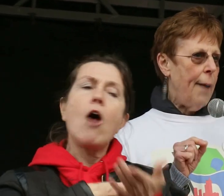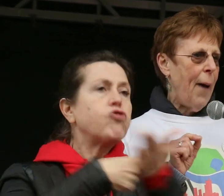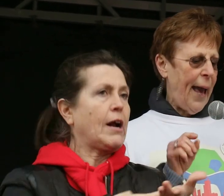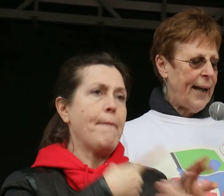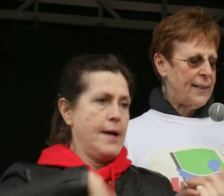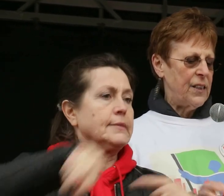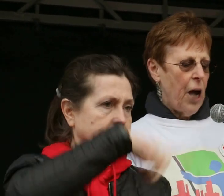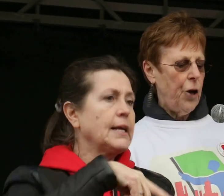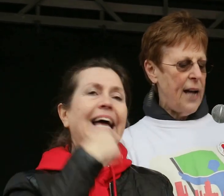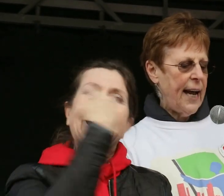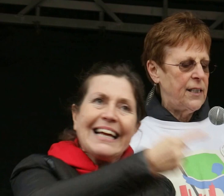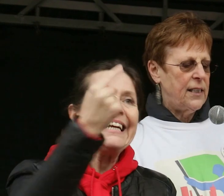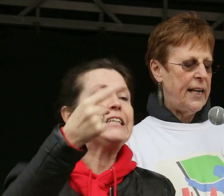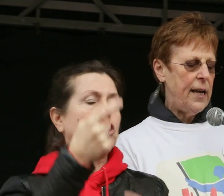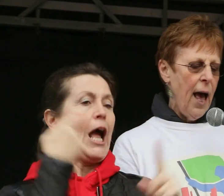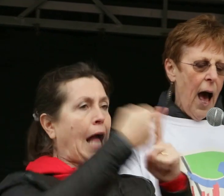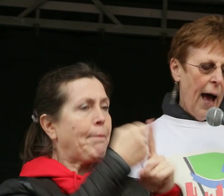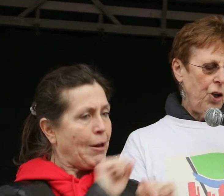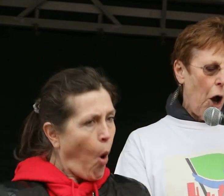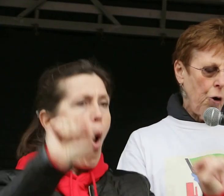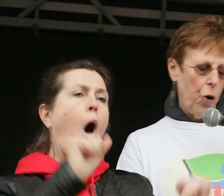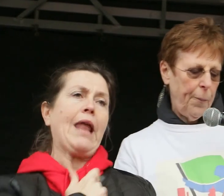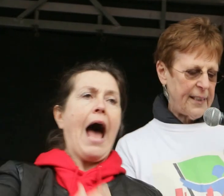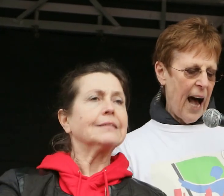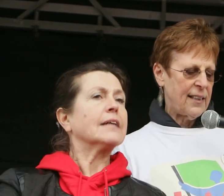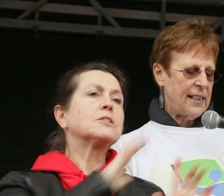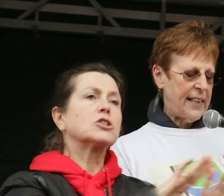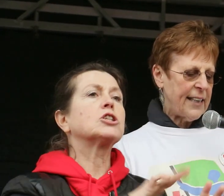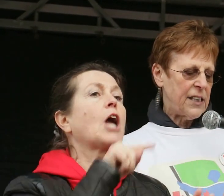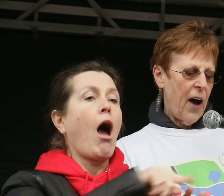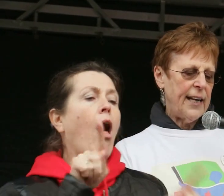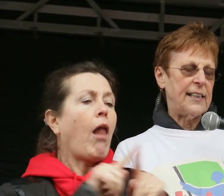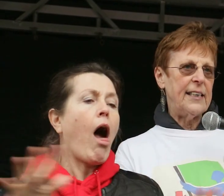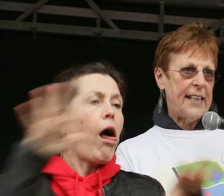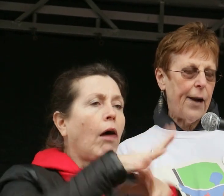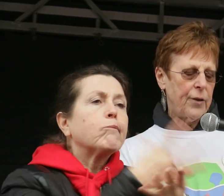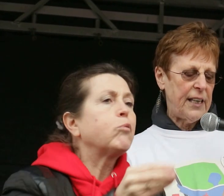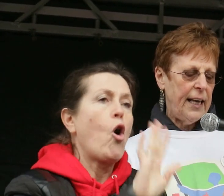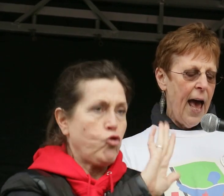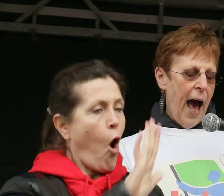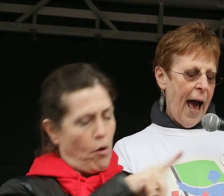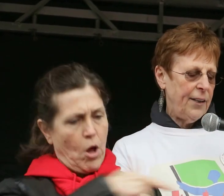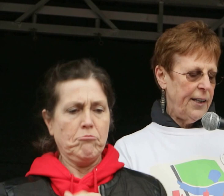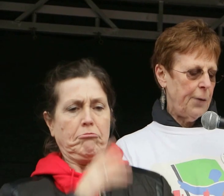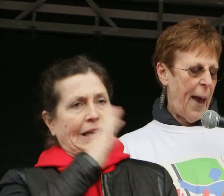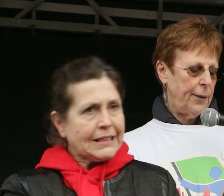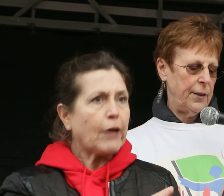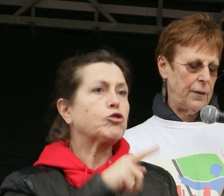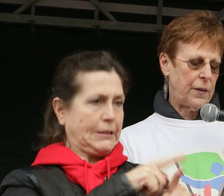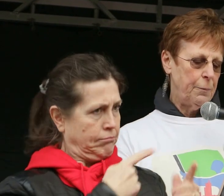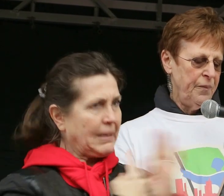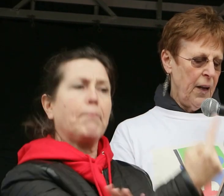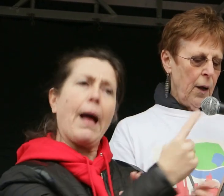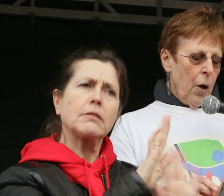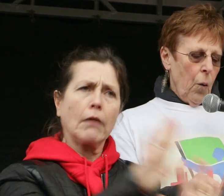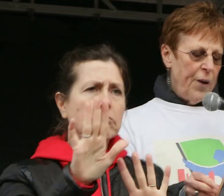Each campaign has its own identity, and no group is asked to satisfy its integrity and